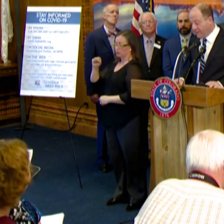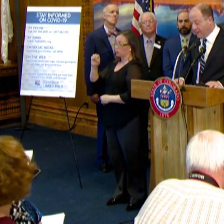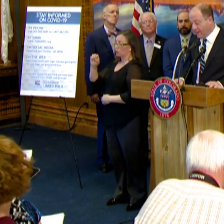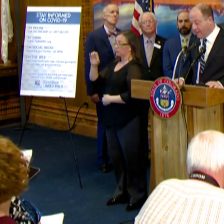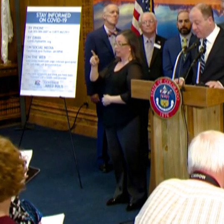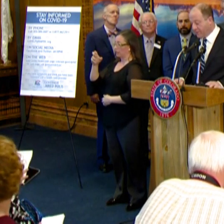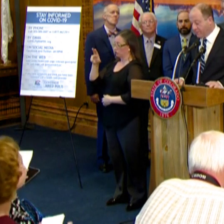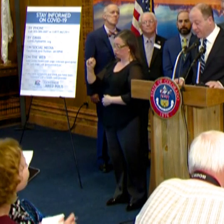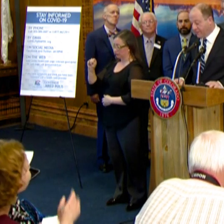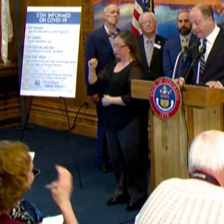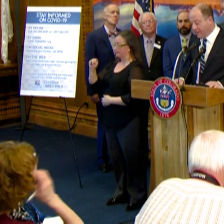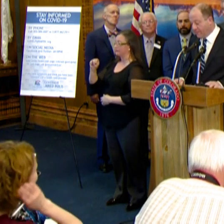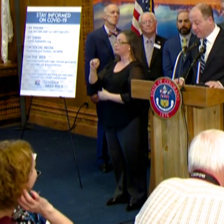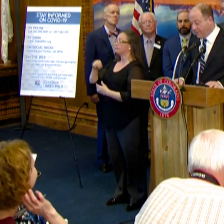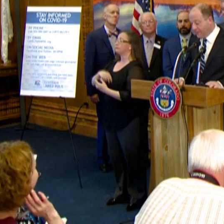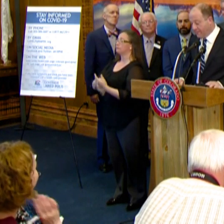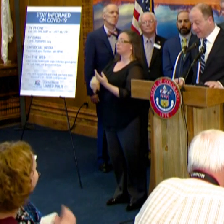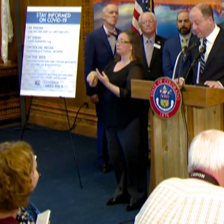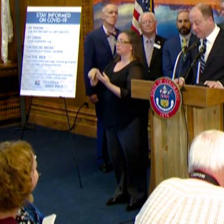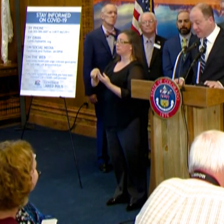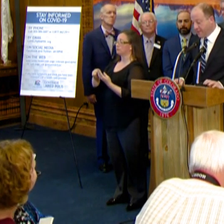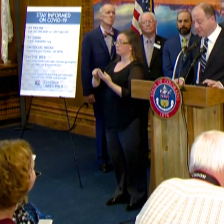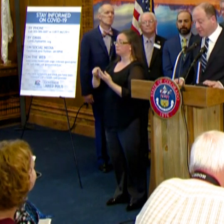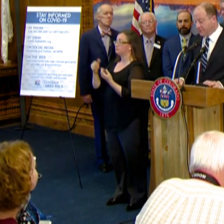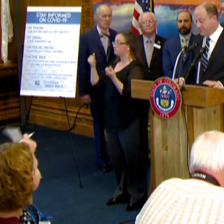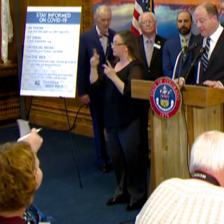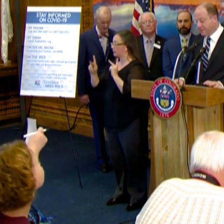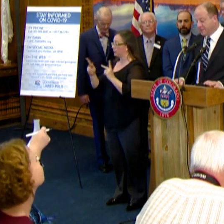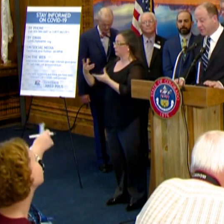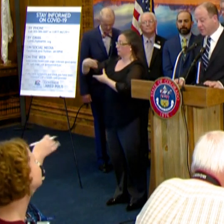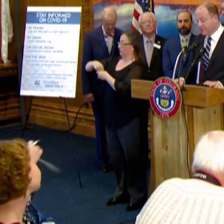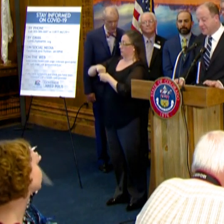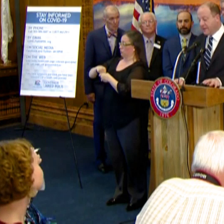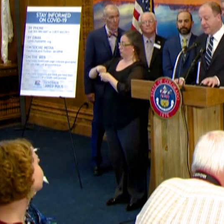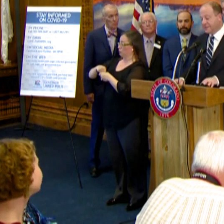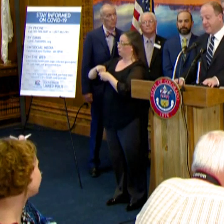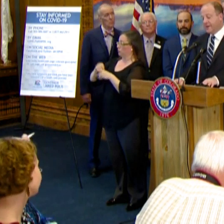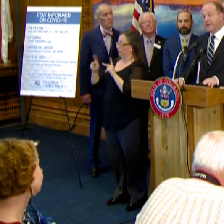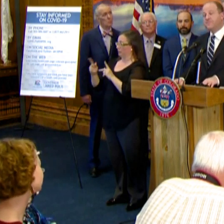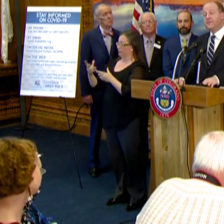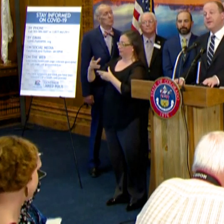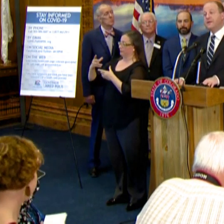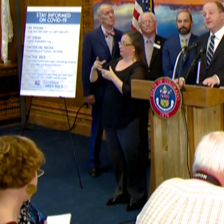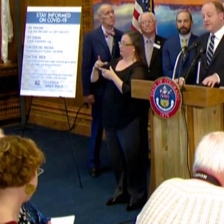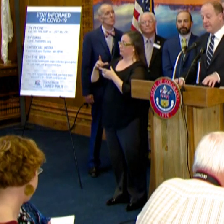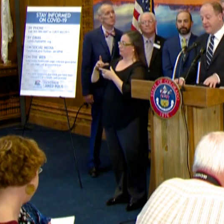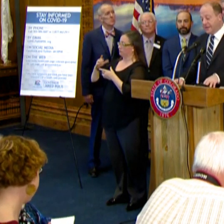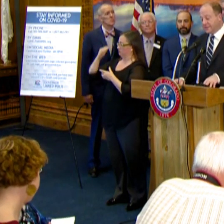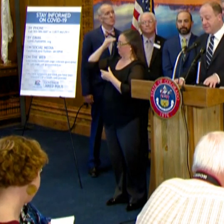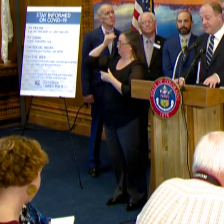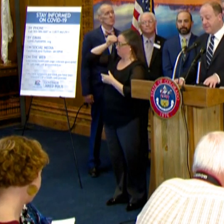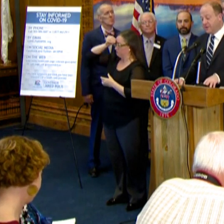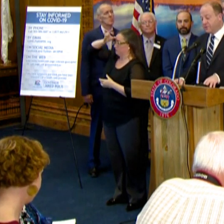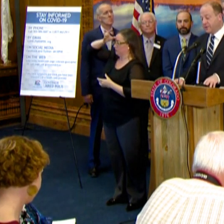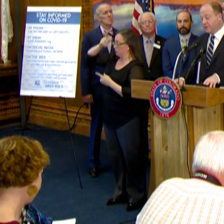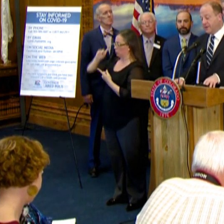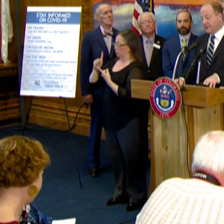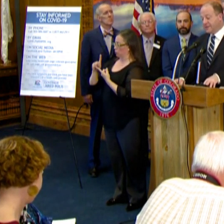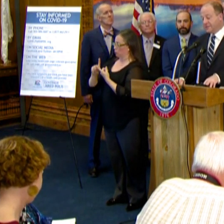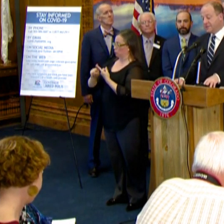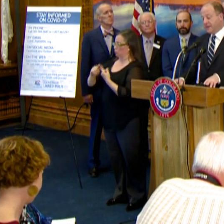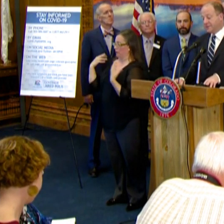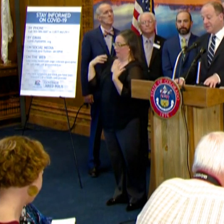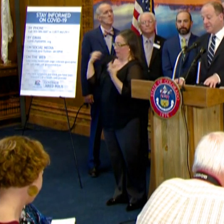involved with medical technology and response. And the GERC is the policy body that advises me on